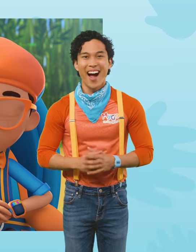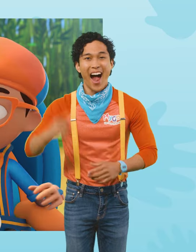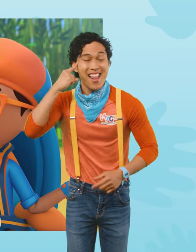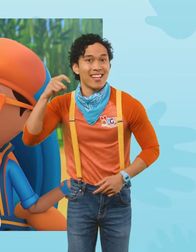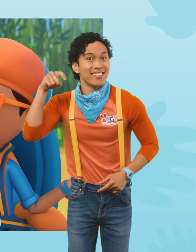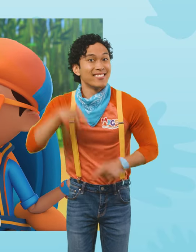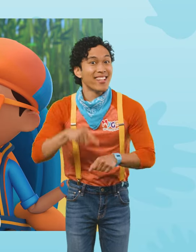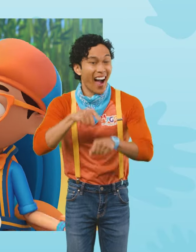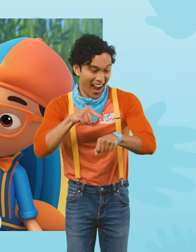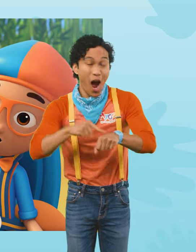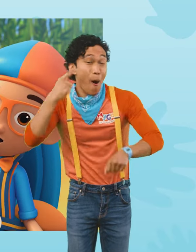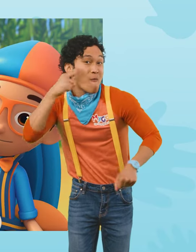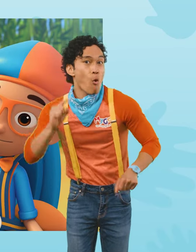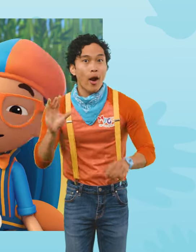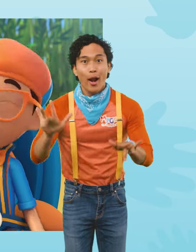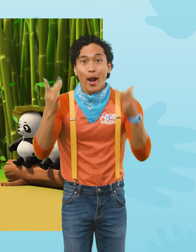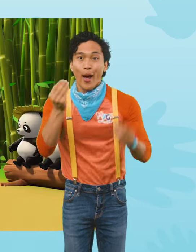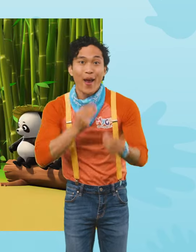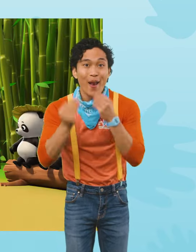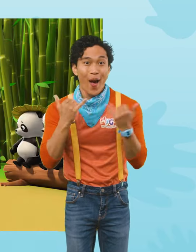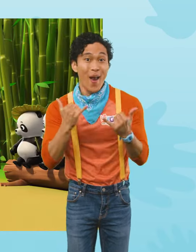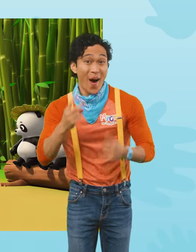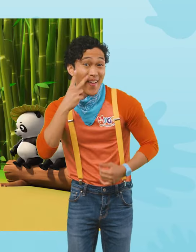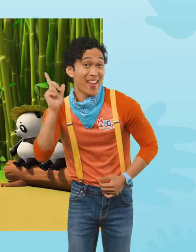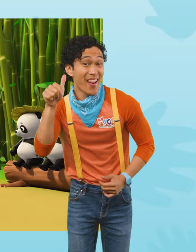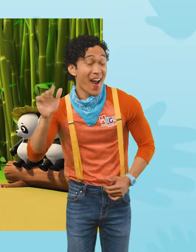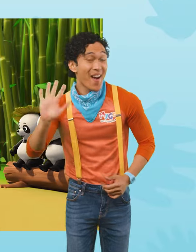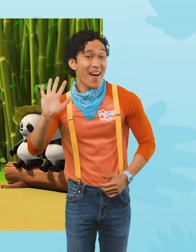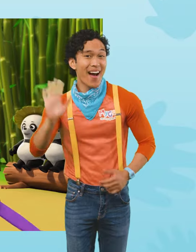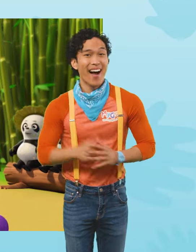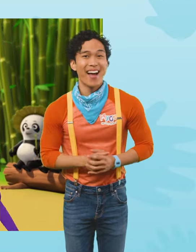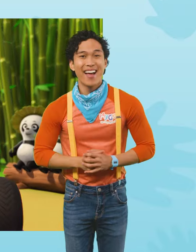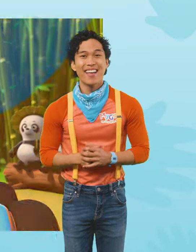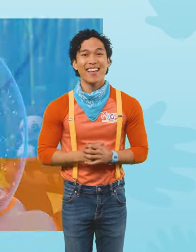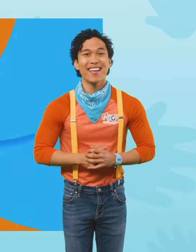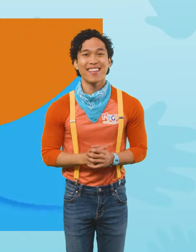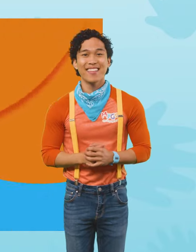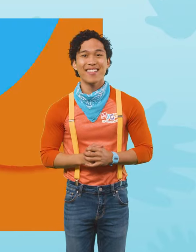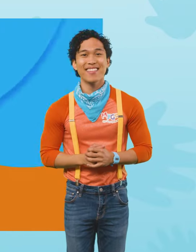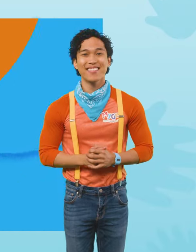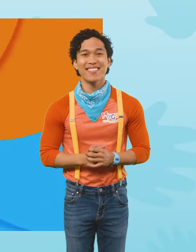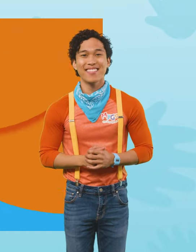I think it's time for a snack of our own. See you later. Bye-bye.